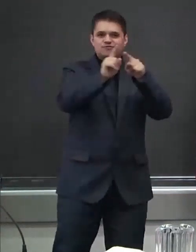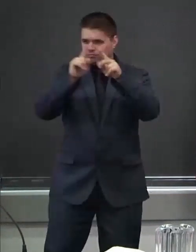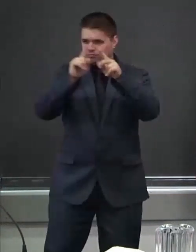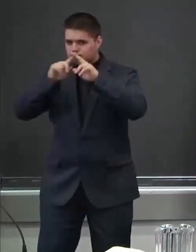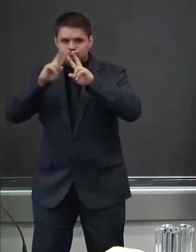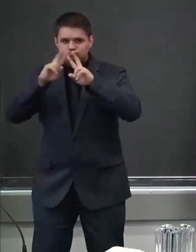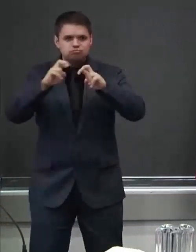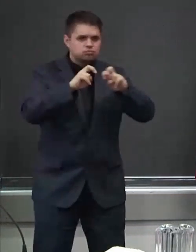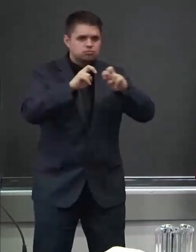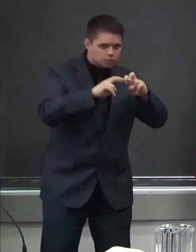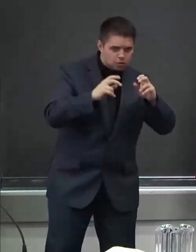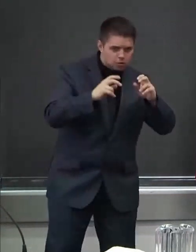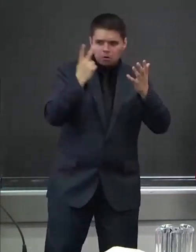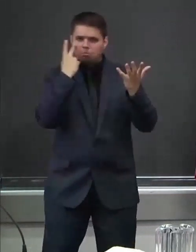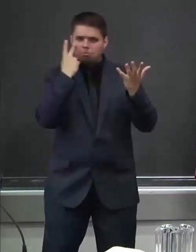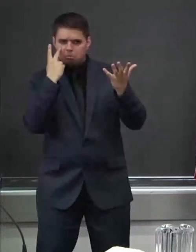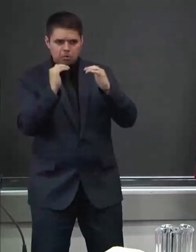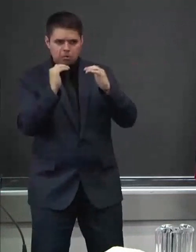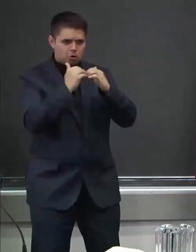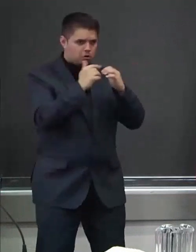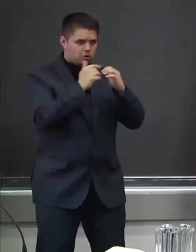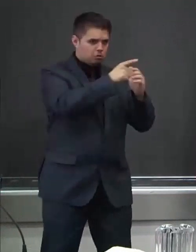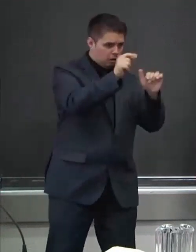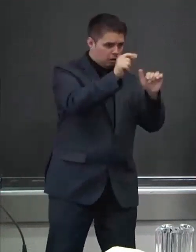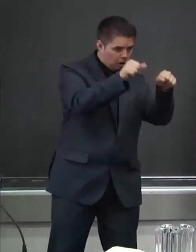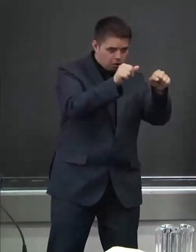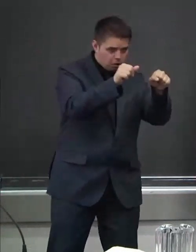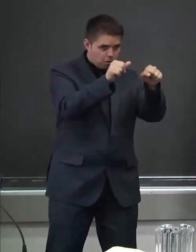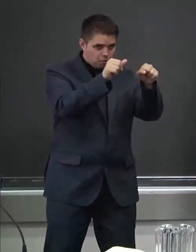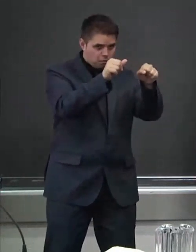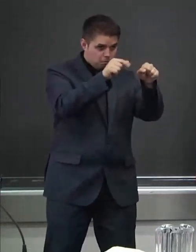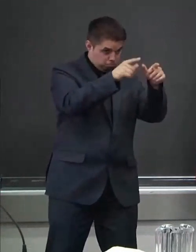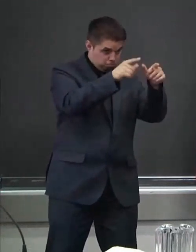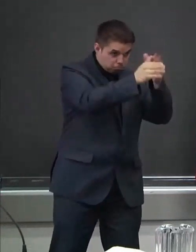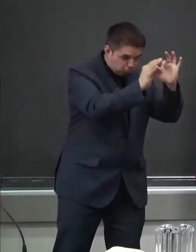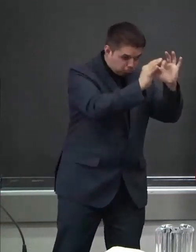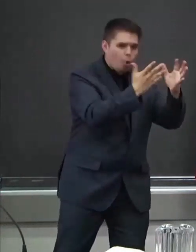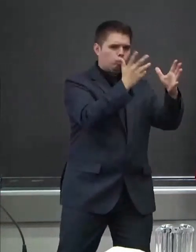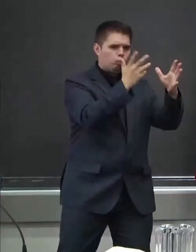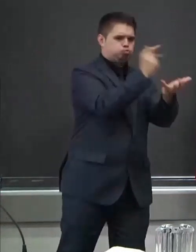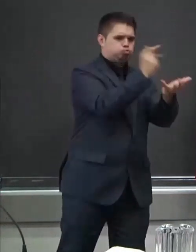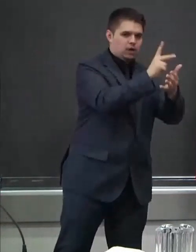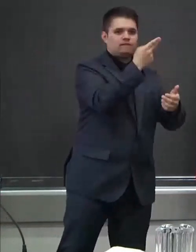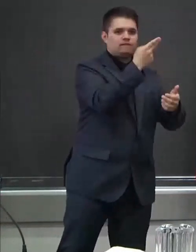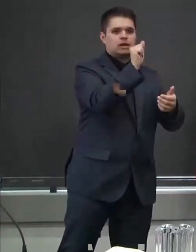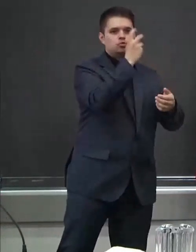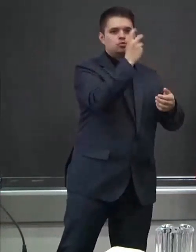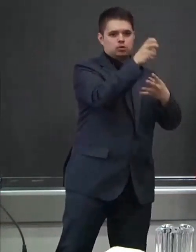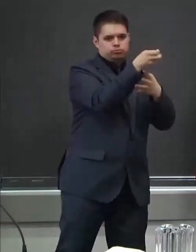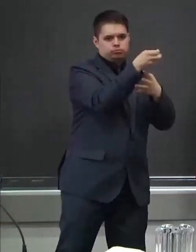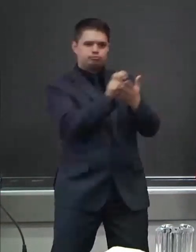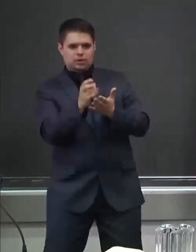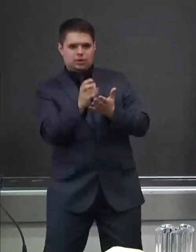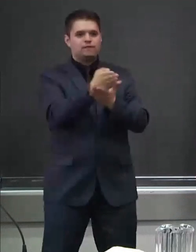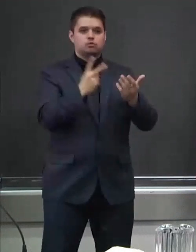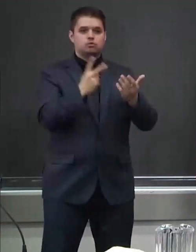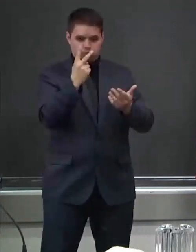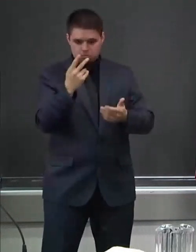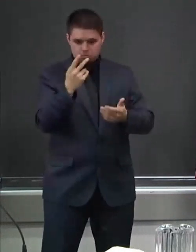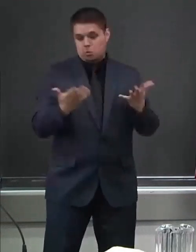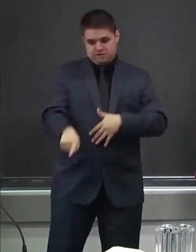into phase 2, allowing those counties to move forward as soon as Friday. A final